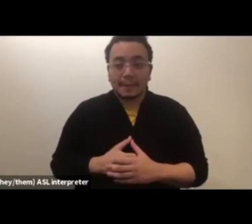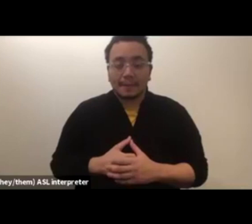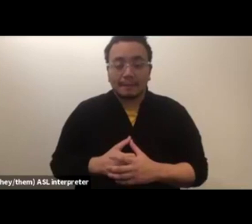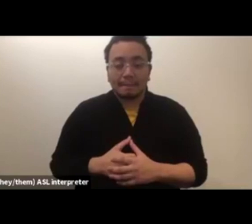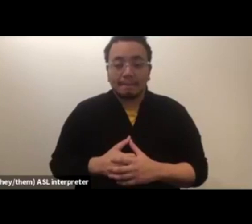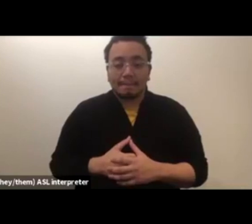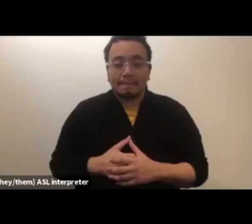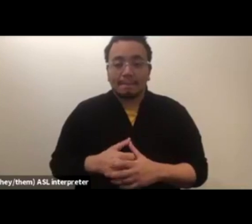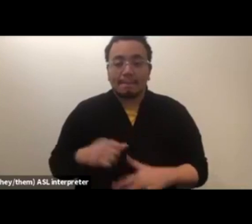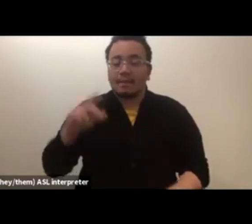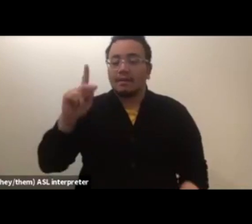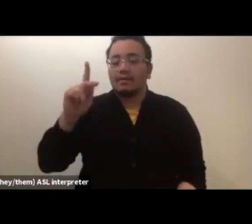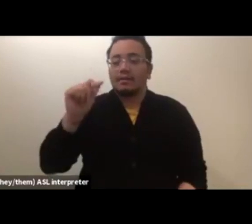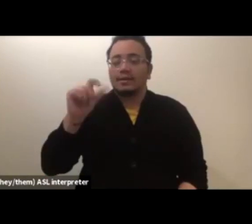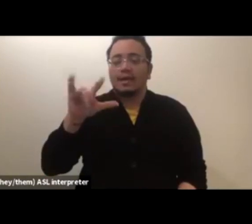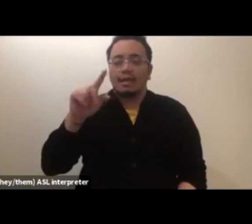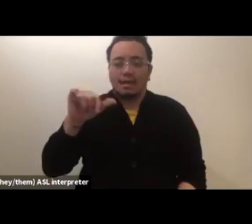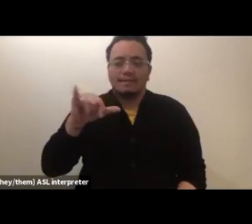Thank you.